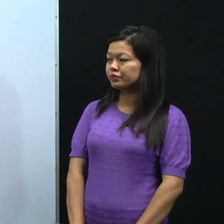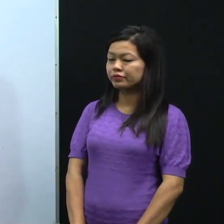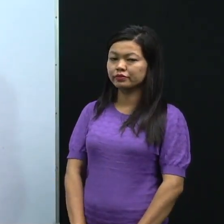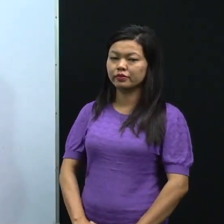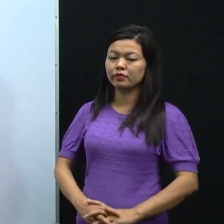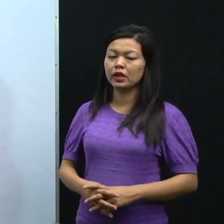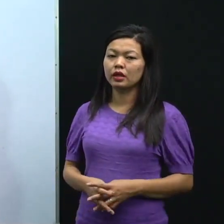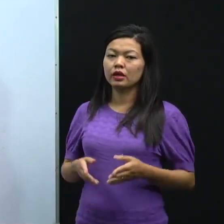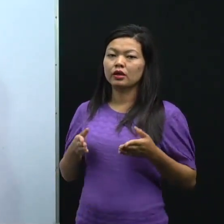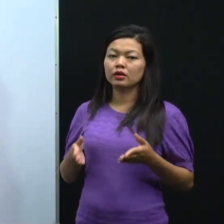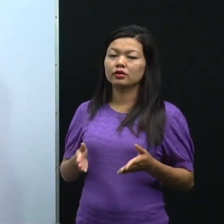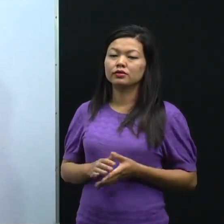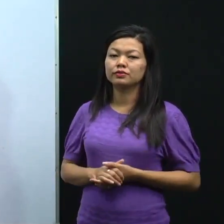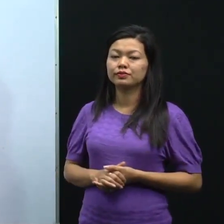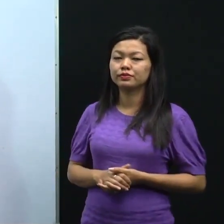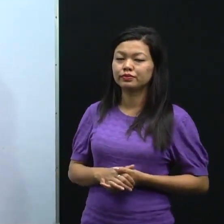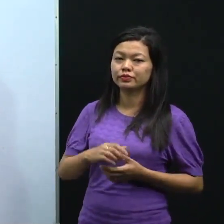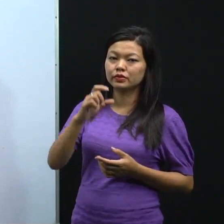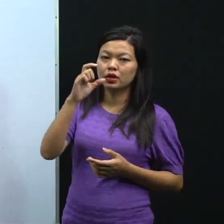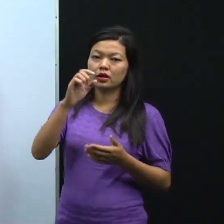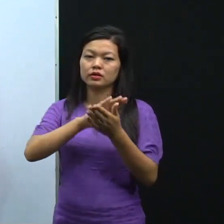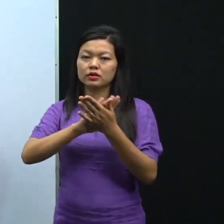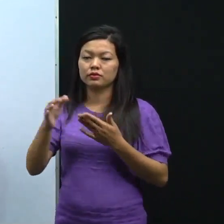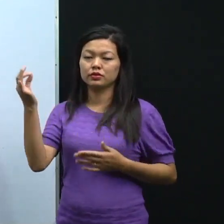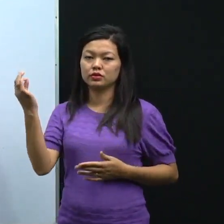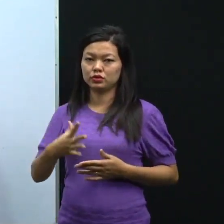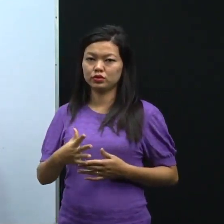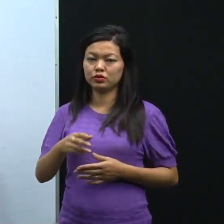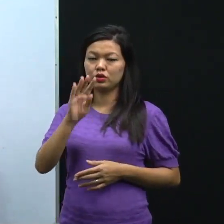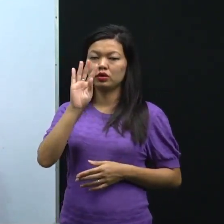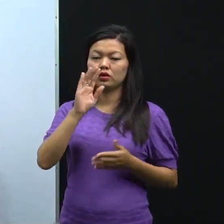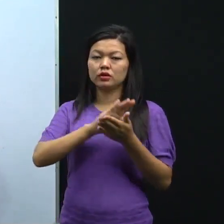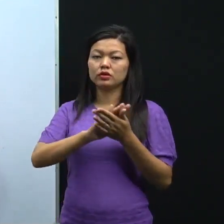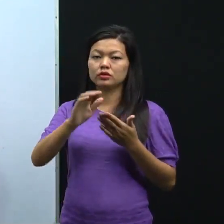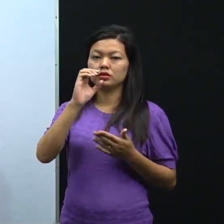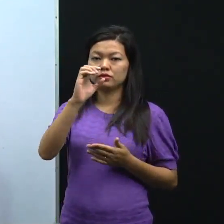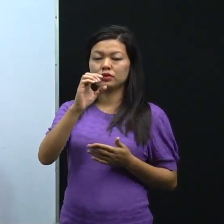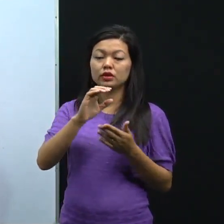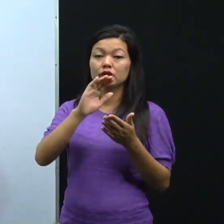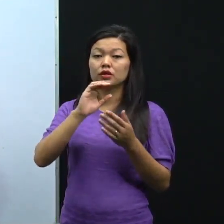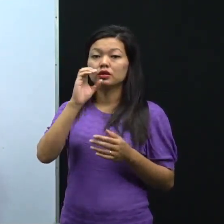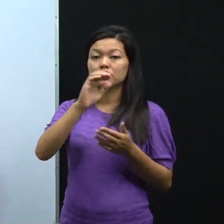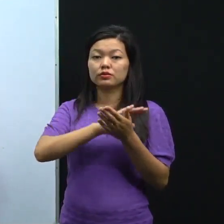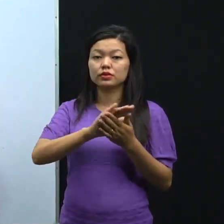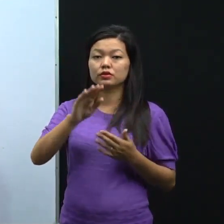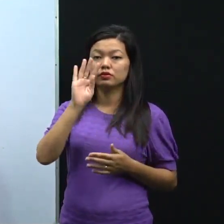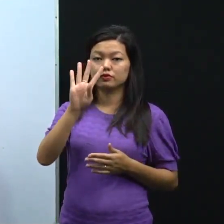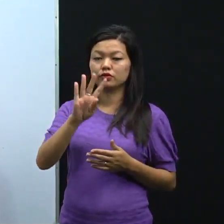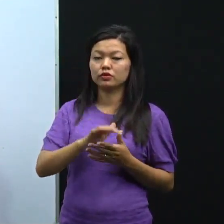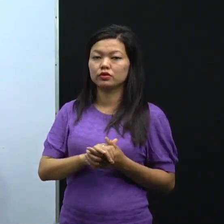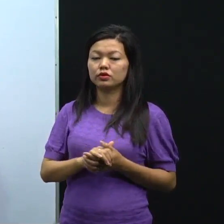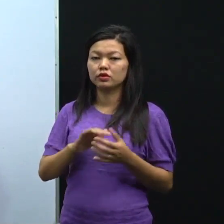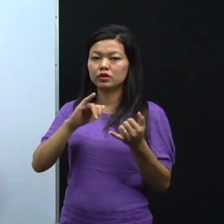Okay, so students, now this is a new chapter, chapter four, structure of atom. Okay, now we are all